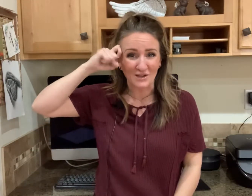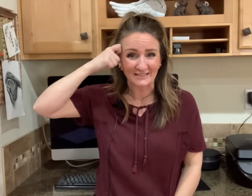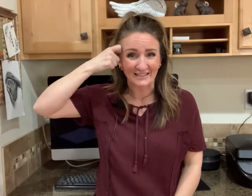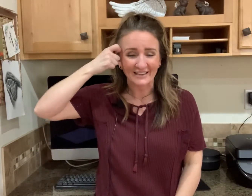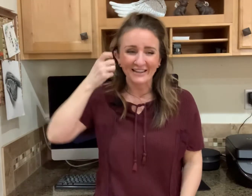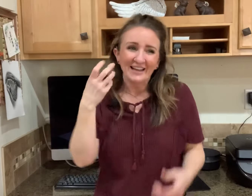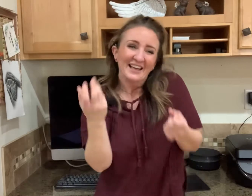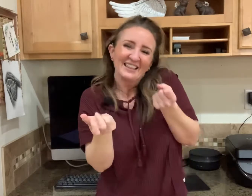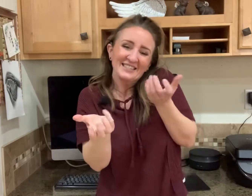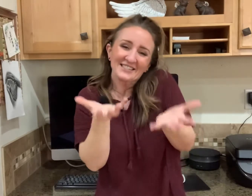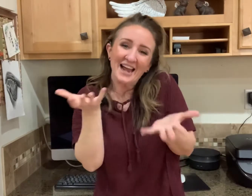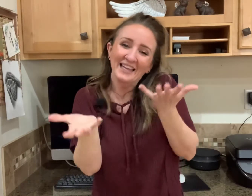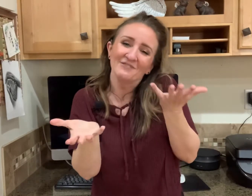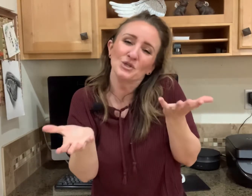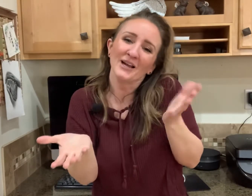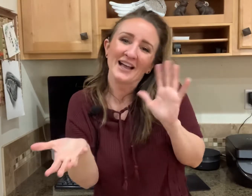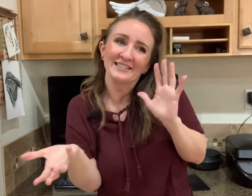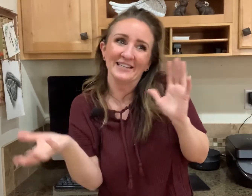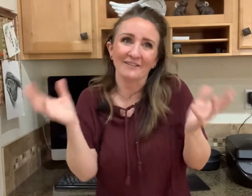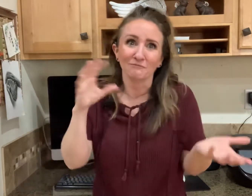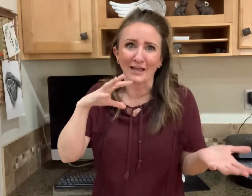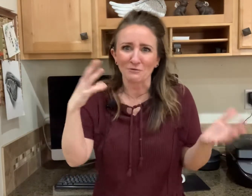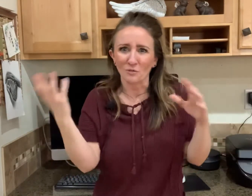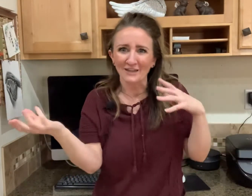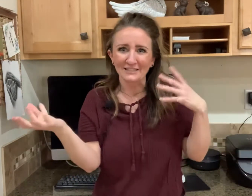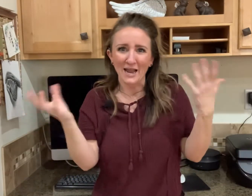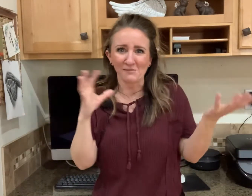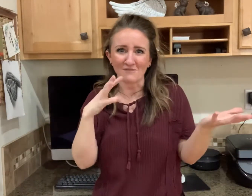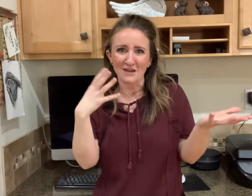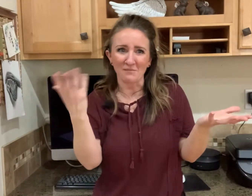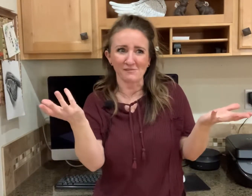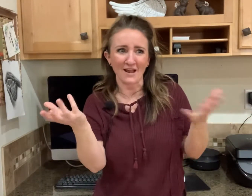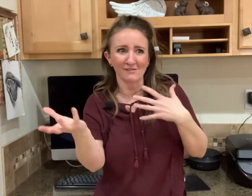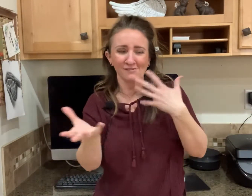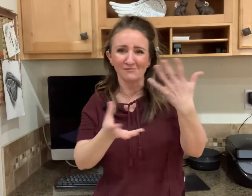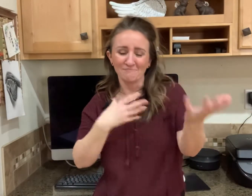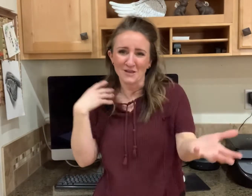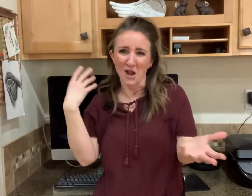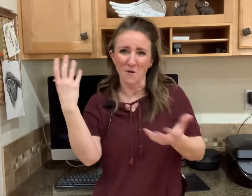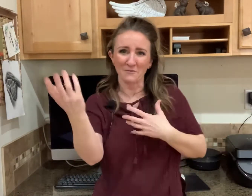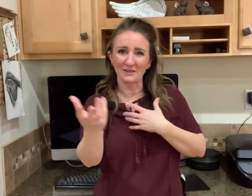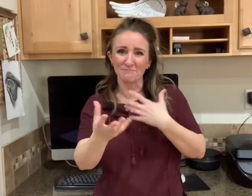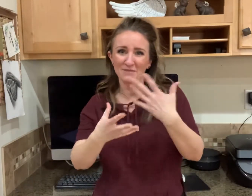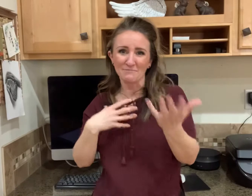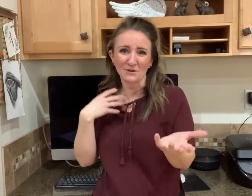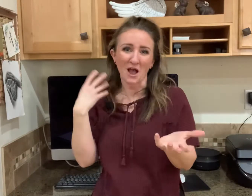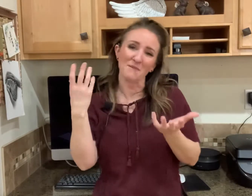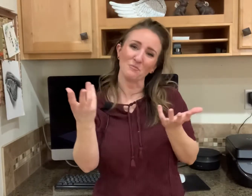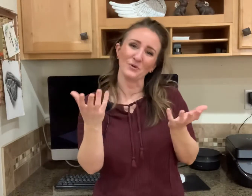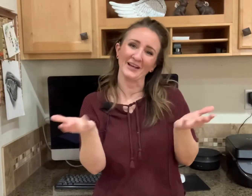Bronson. That just kind of gives you an idea of like what types of name signs, you know, people come up with,